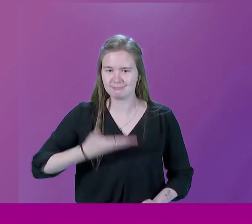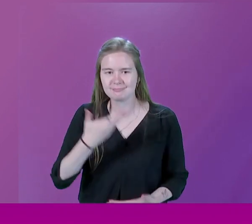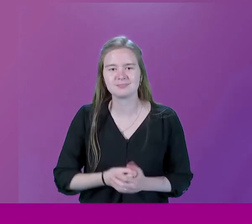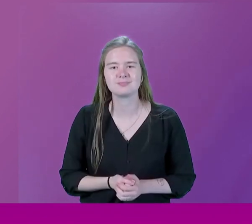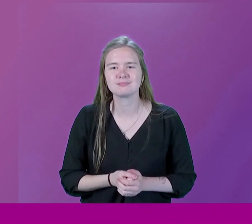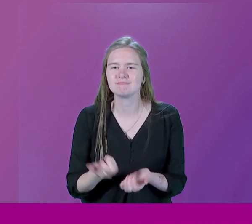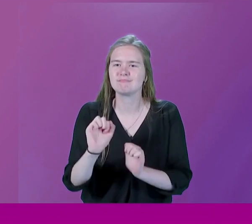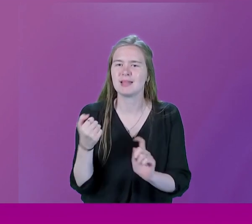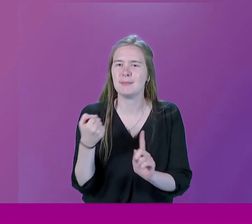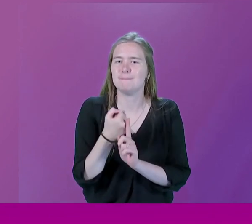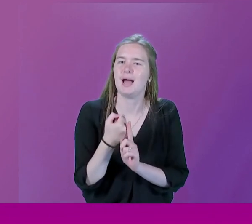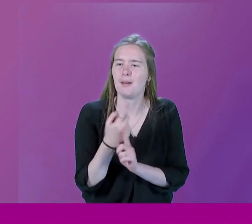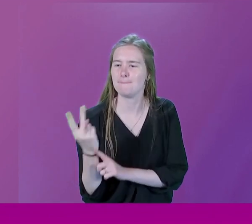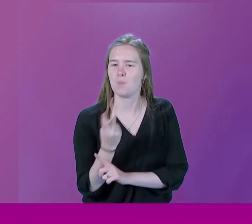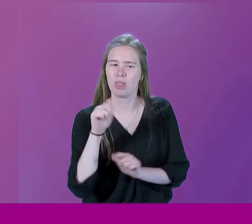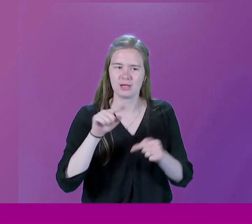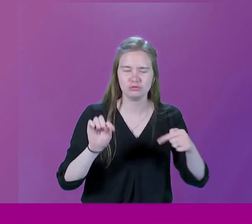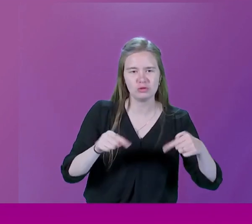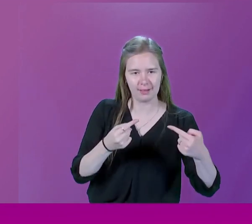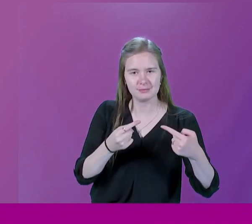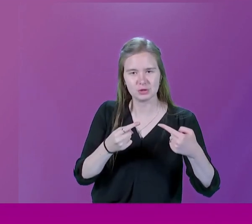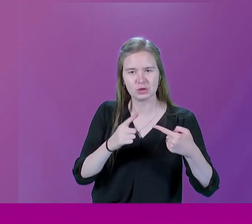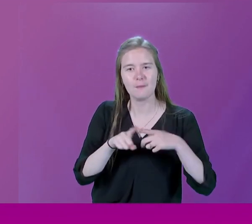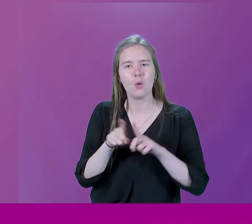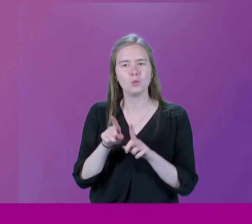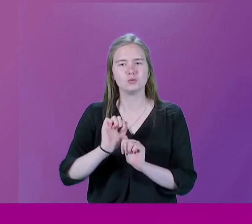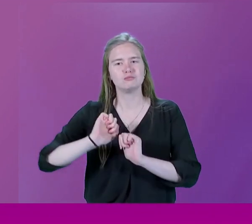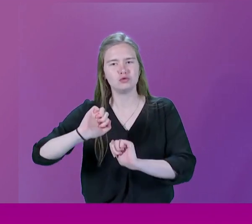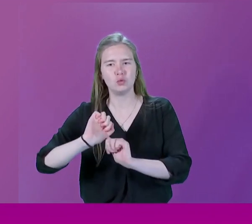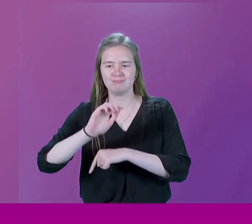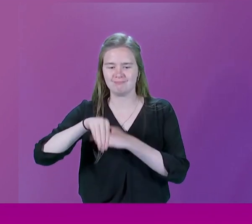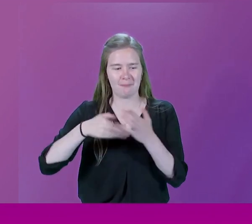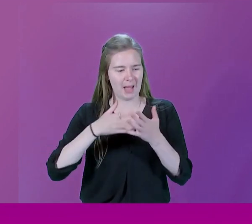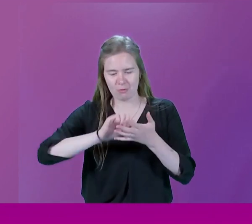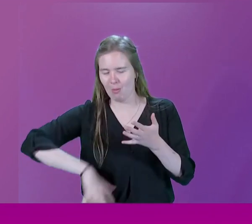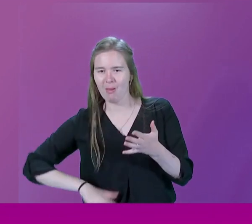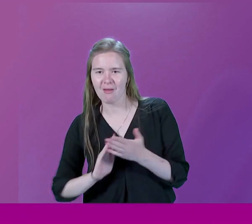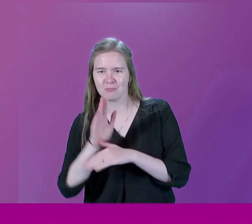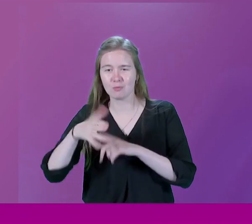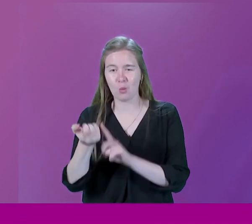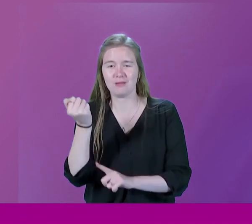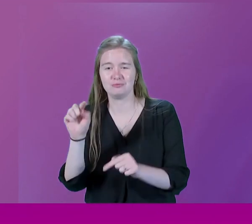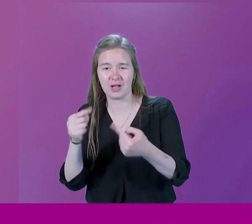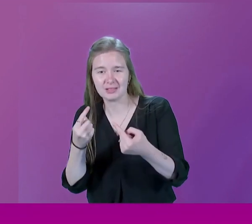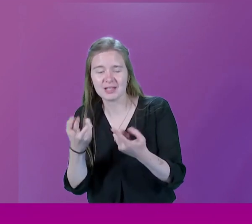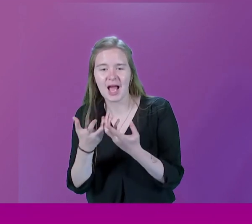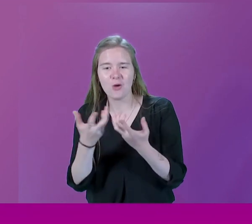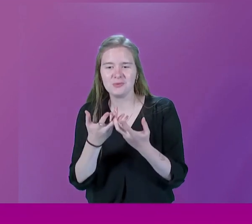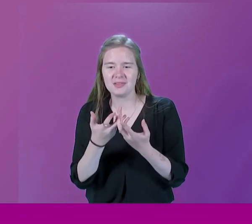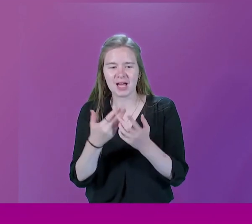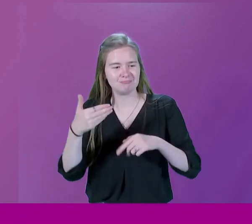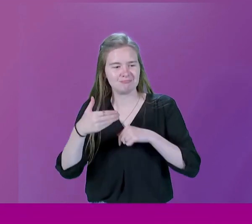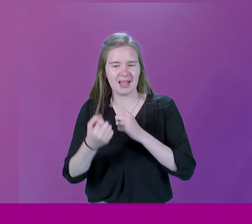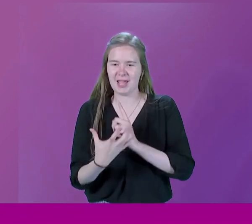what impact both that challenge, but the fact that you overcame that challenge, had on the